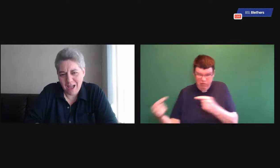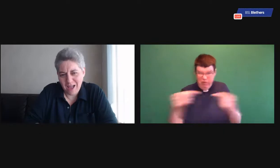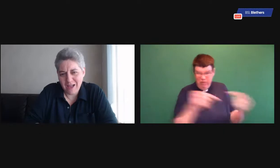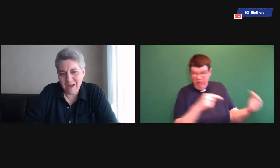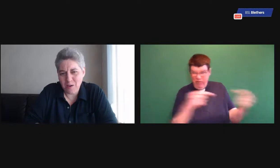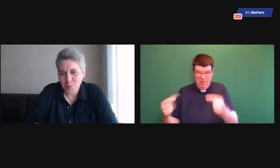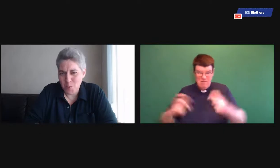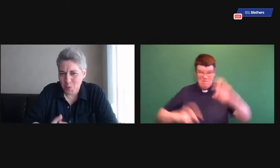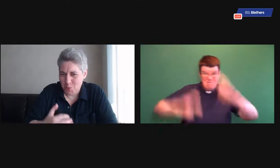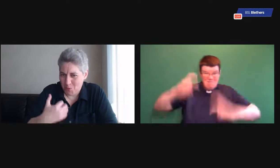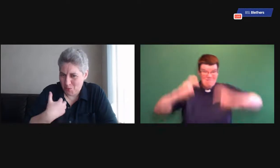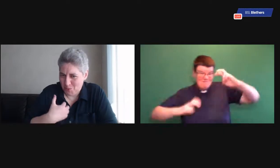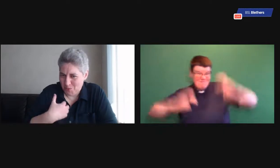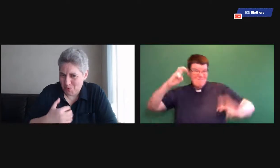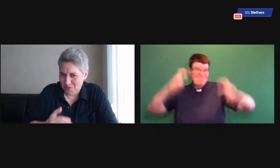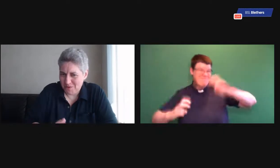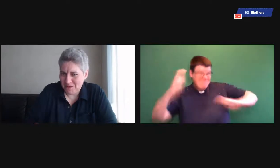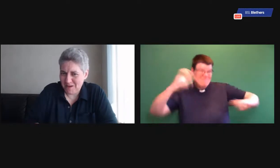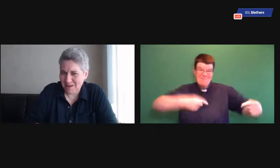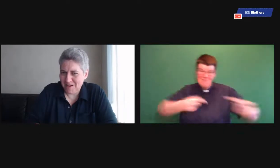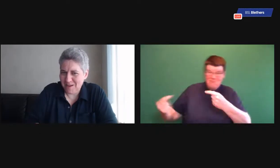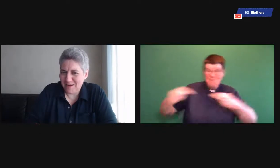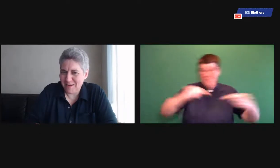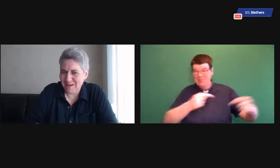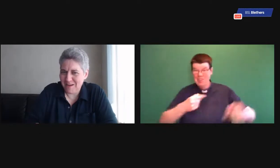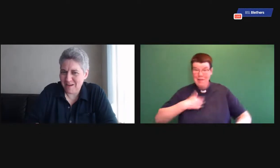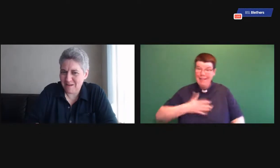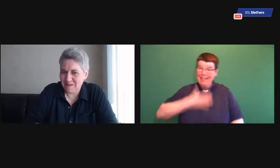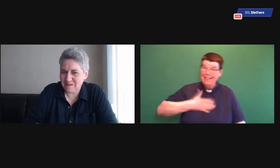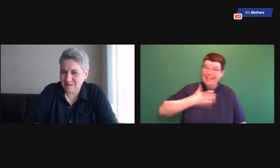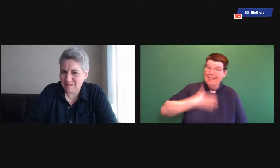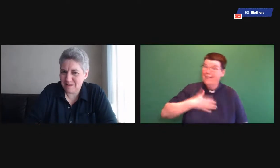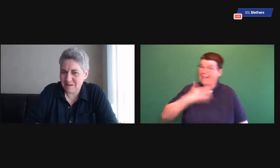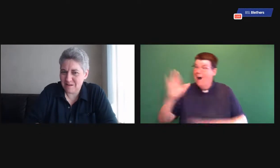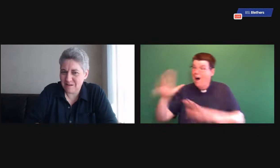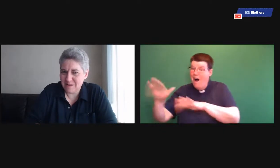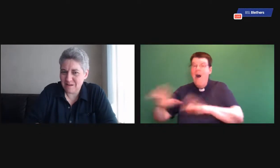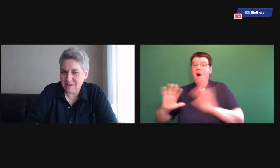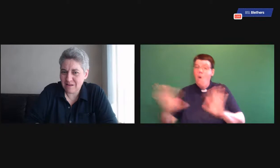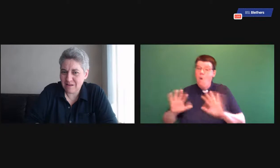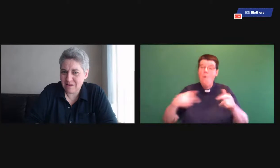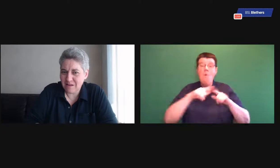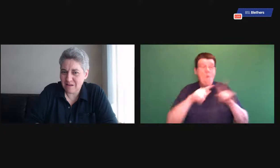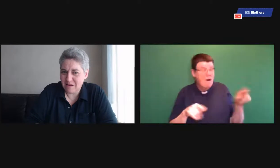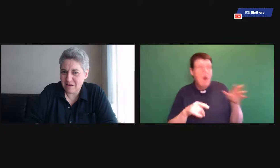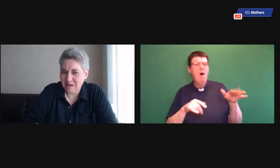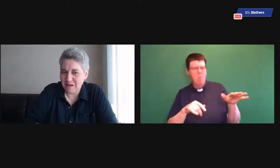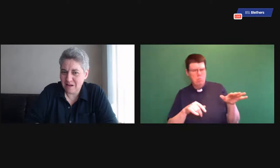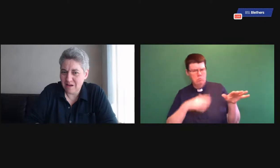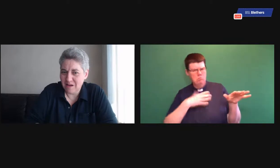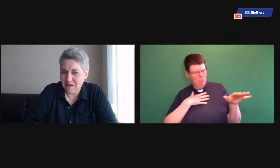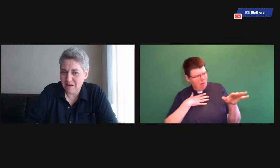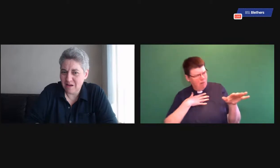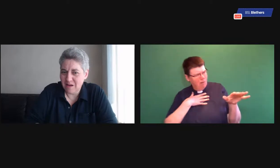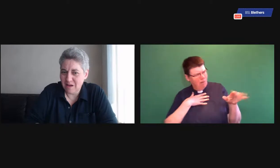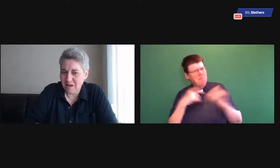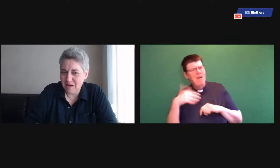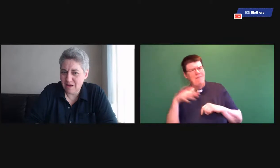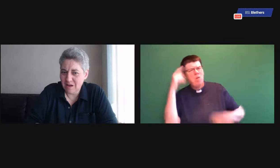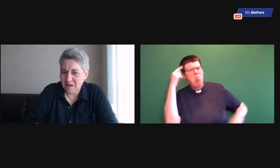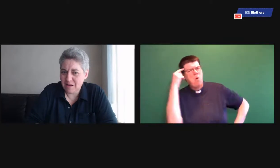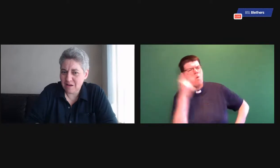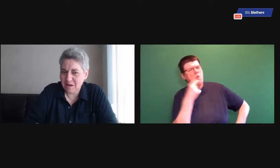to say Jesus did say that, and this was a debate, and both were yay or nay. And I loved